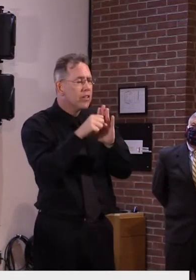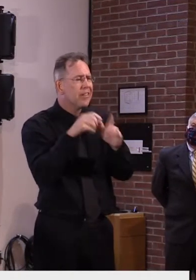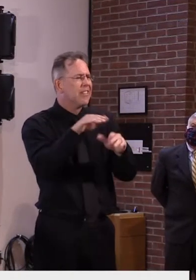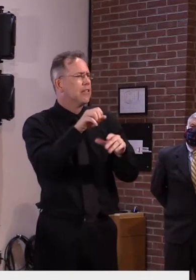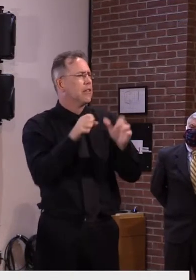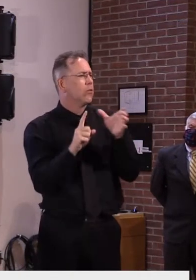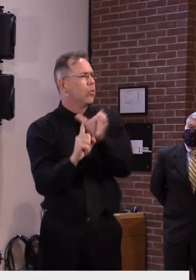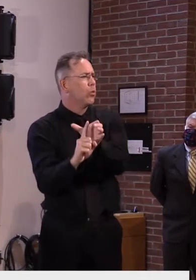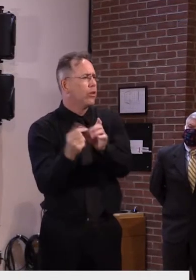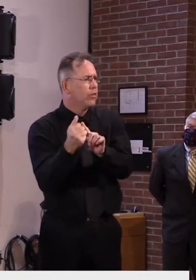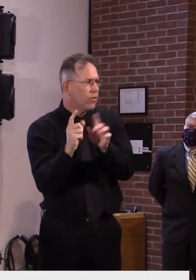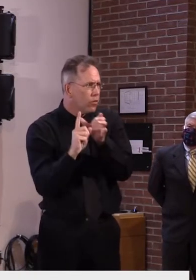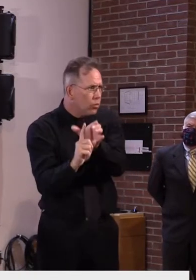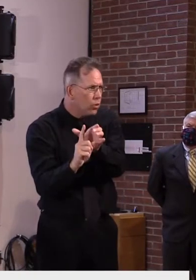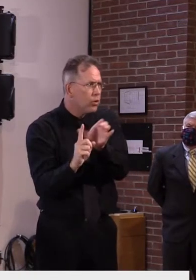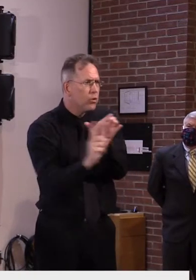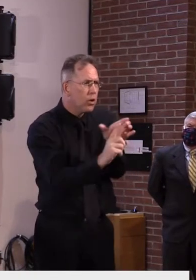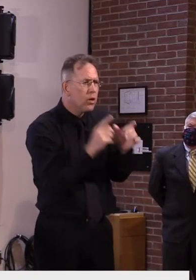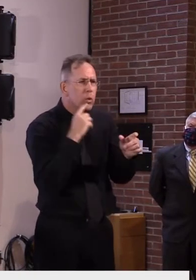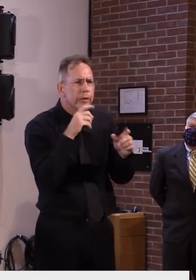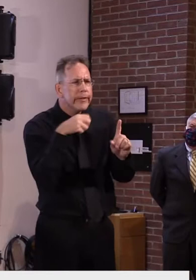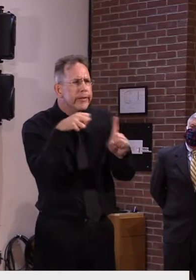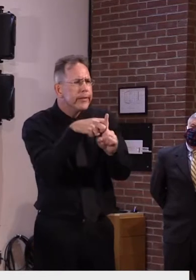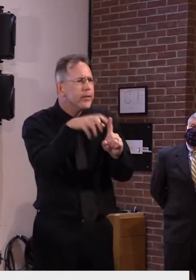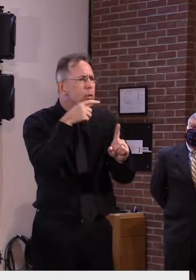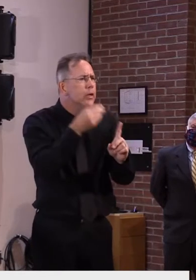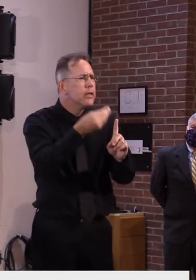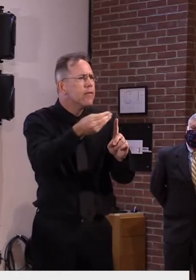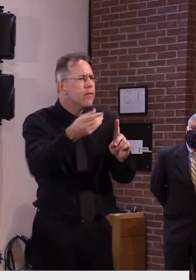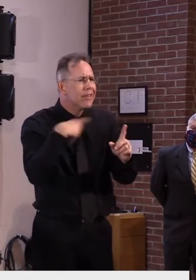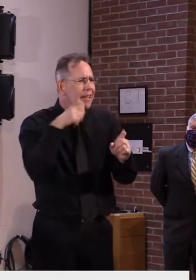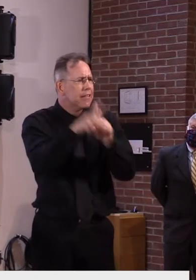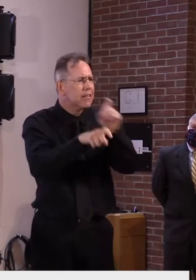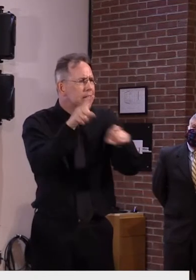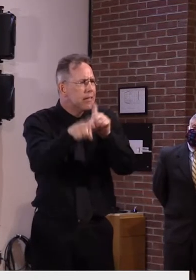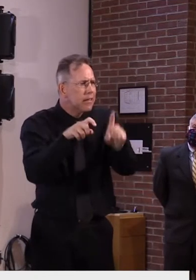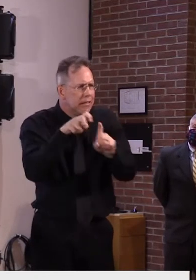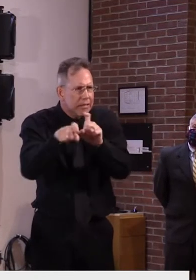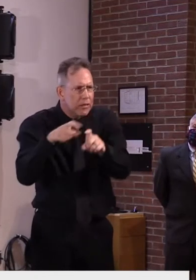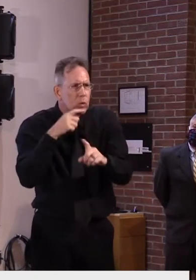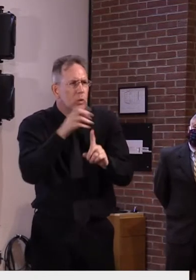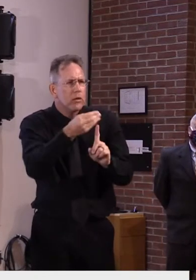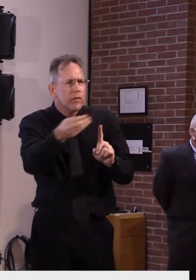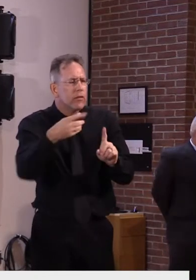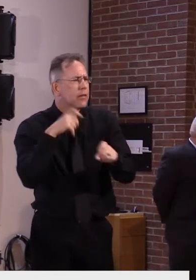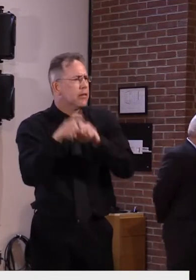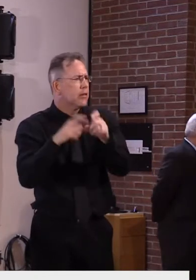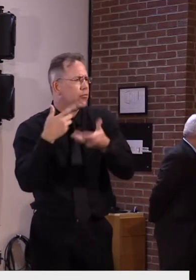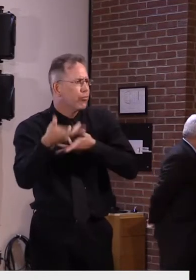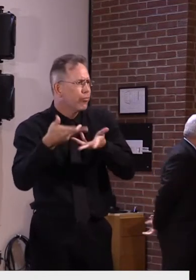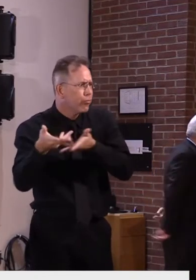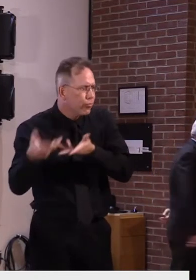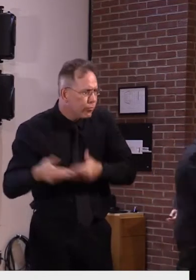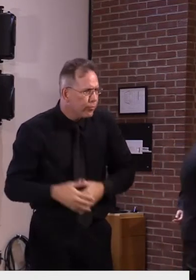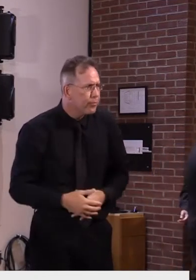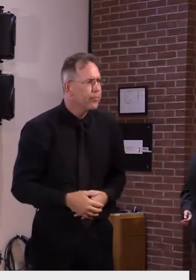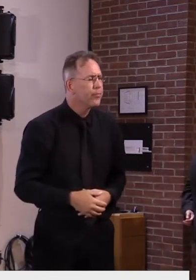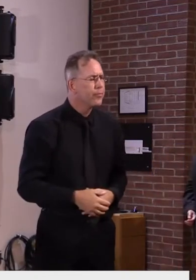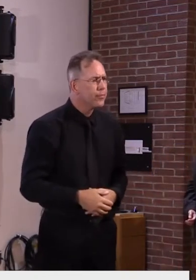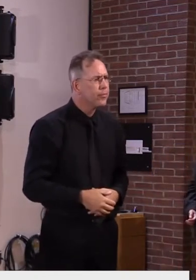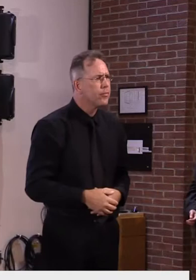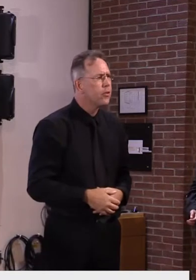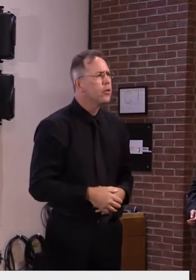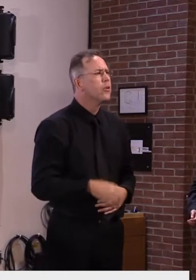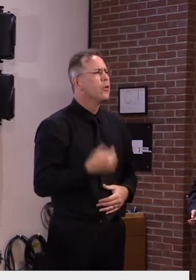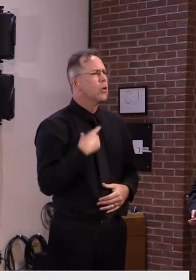they can quarantine to prevent further spread of the virus. We consider others who attended the event to have a